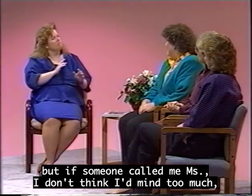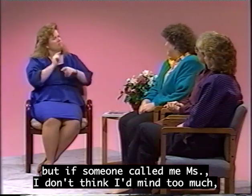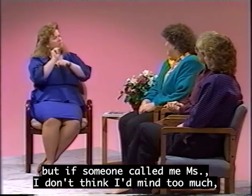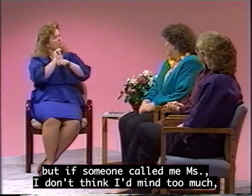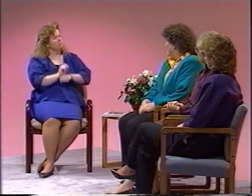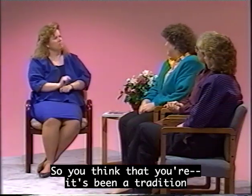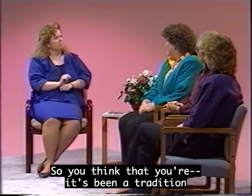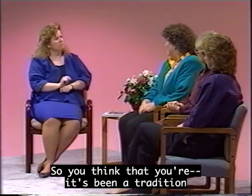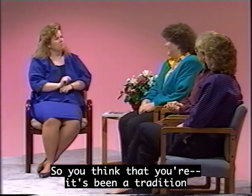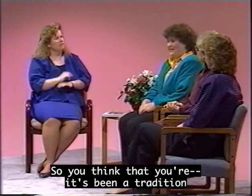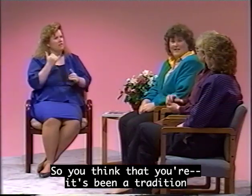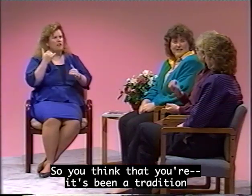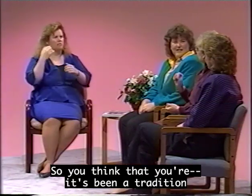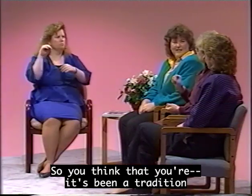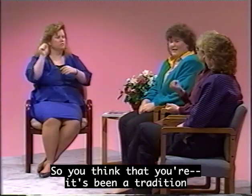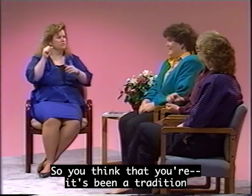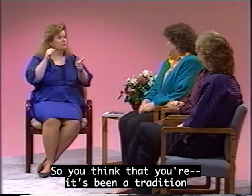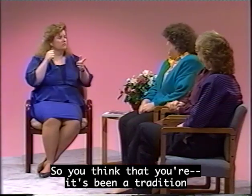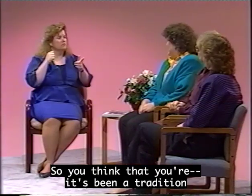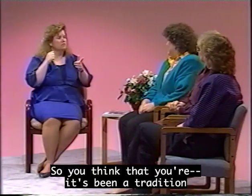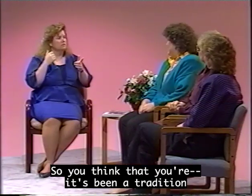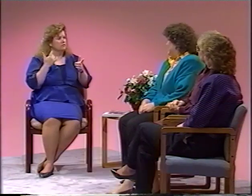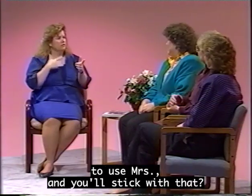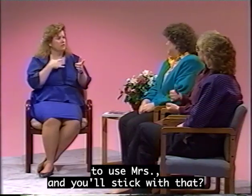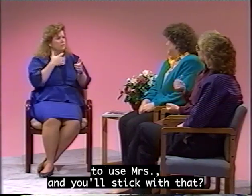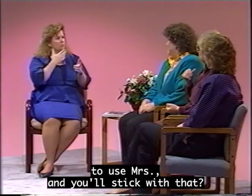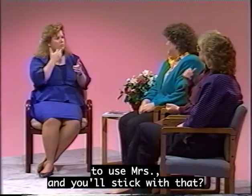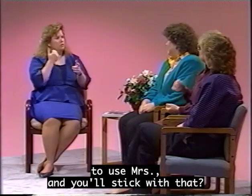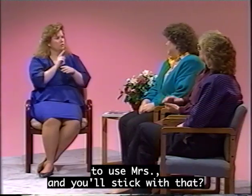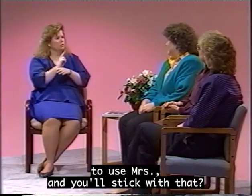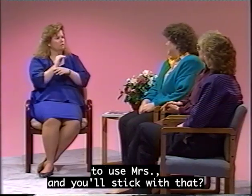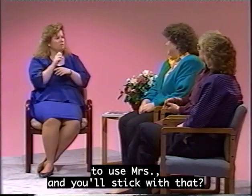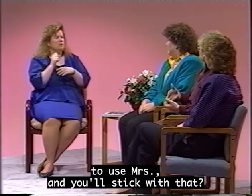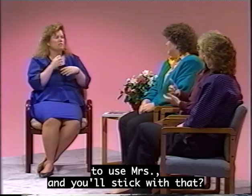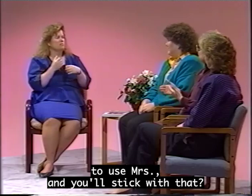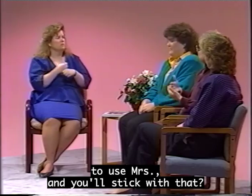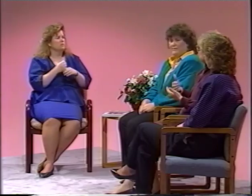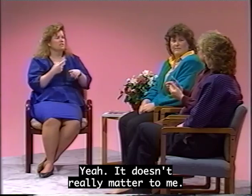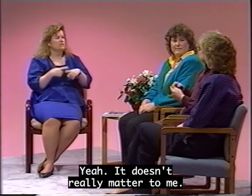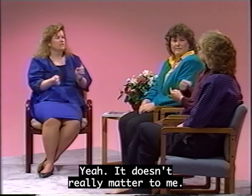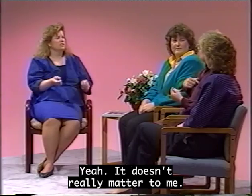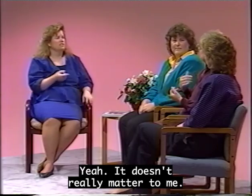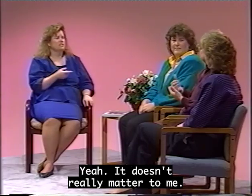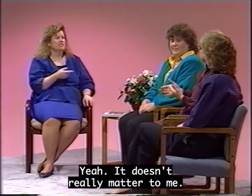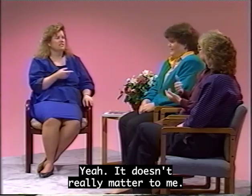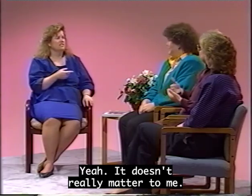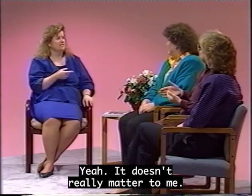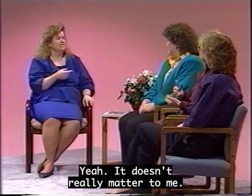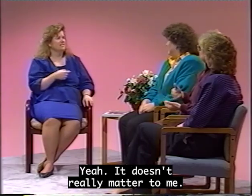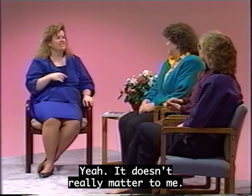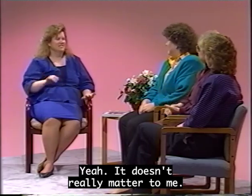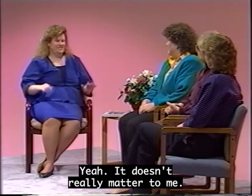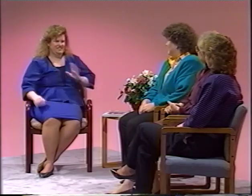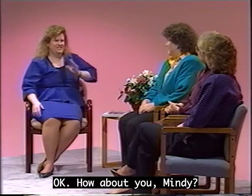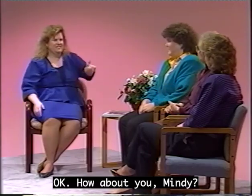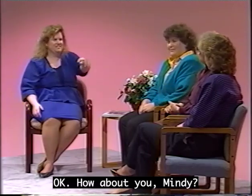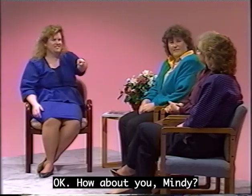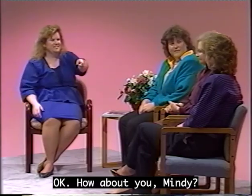much. So you think that it's been a tradition to use Mrs. and you'll stick with that? Yeah, it doesn't really matter to me. Okay, how